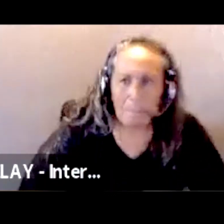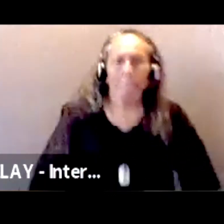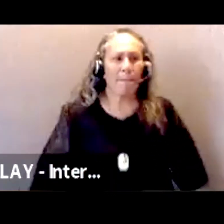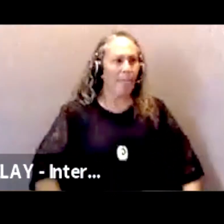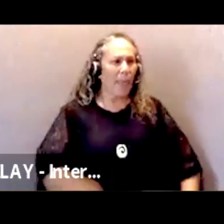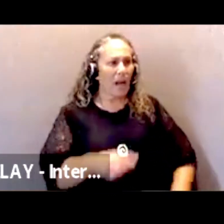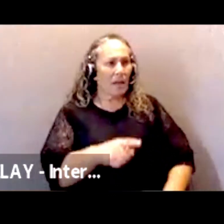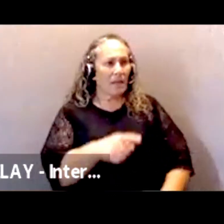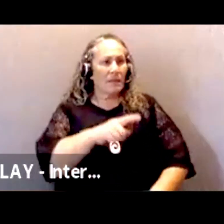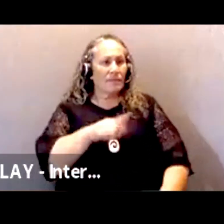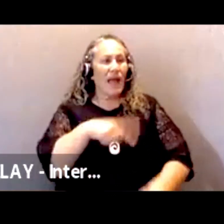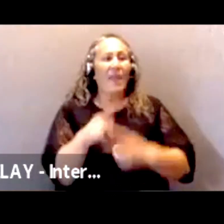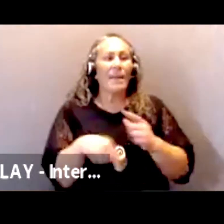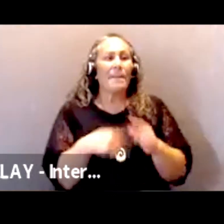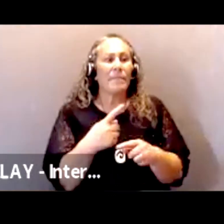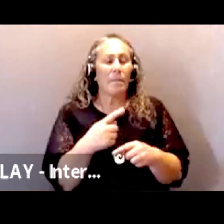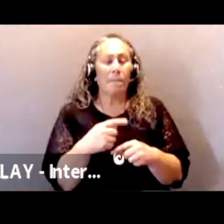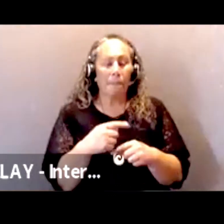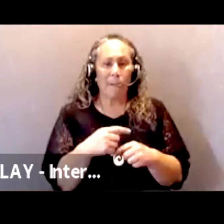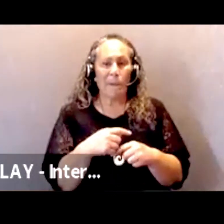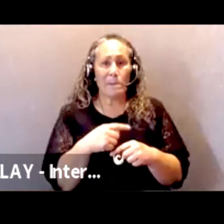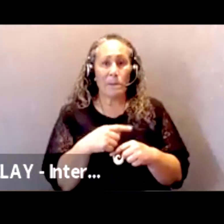Georgina, you've got a question?